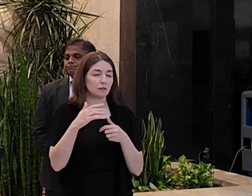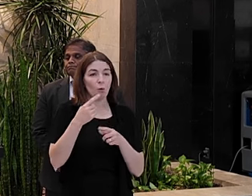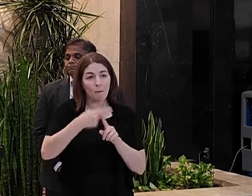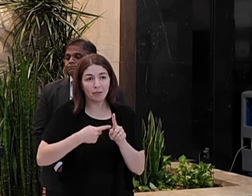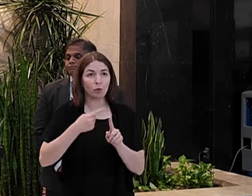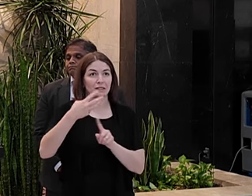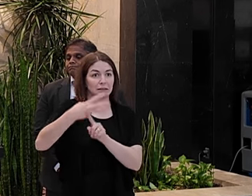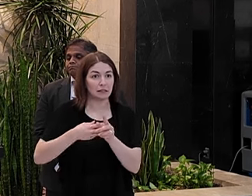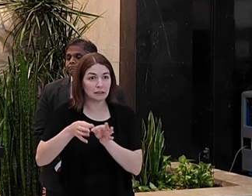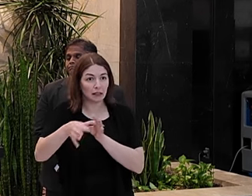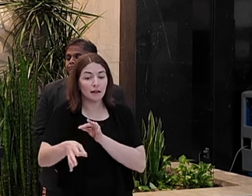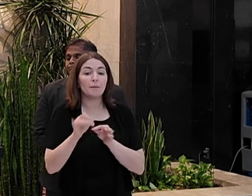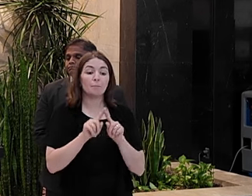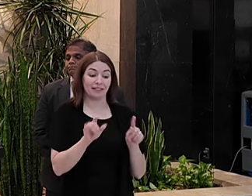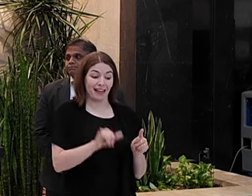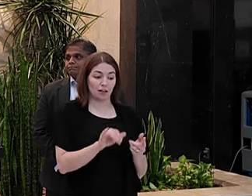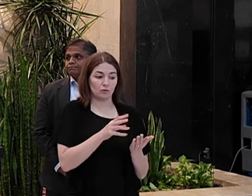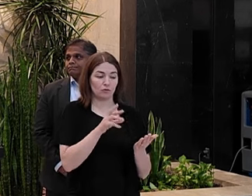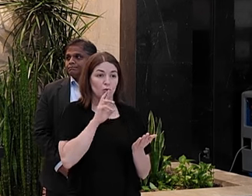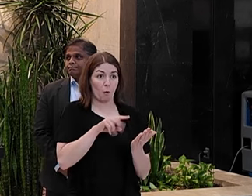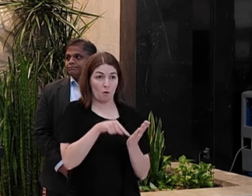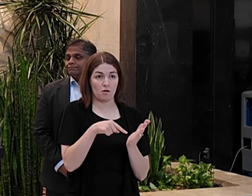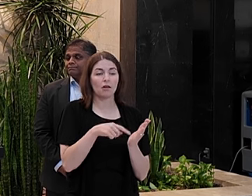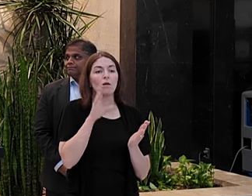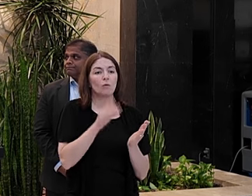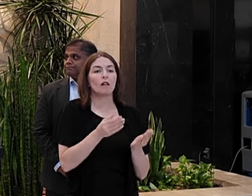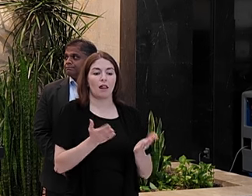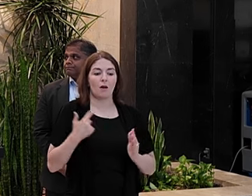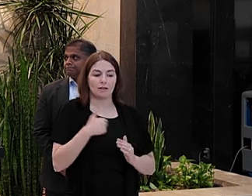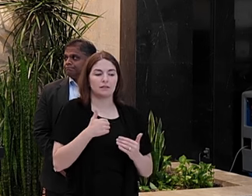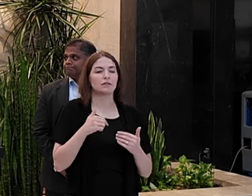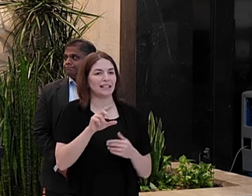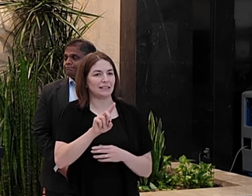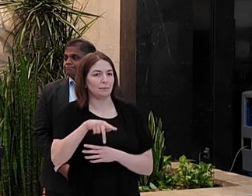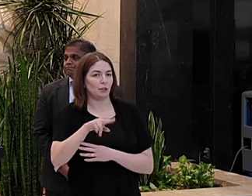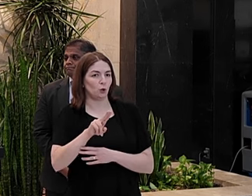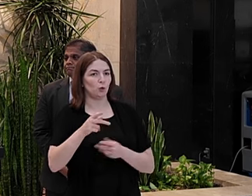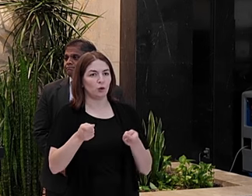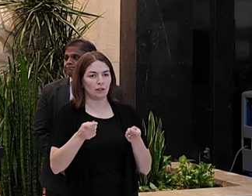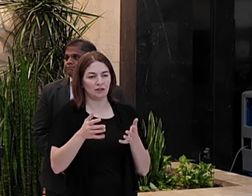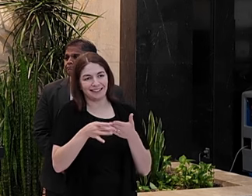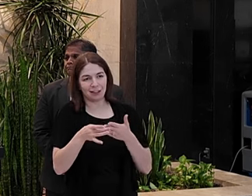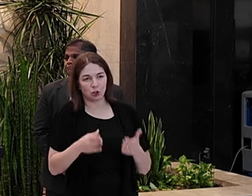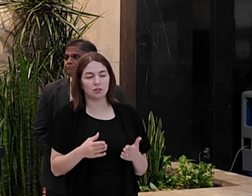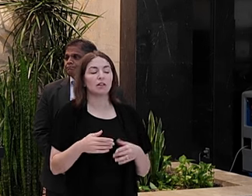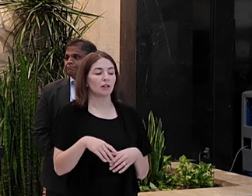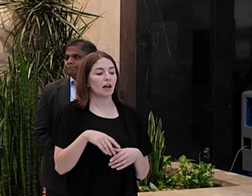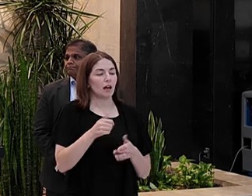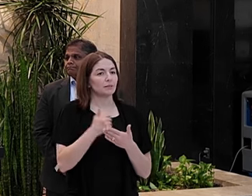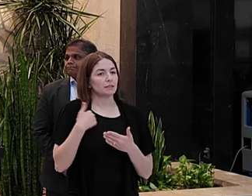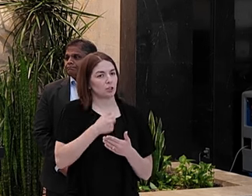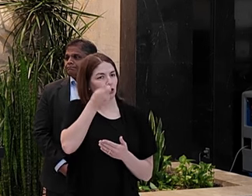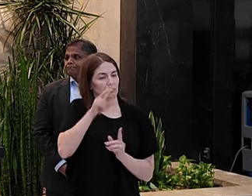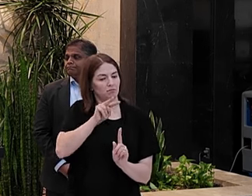of that report allows executive leadership at DPU to get a little bit more viewpoint into the way that the maintenance items are going on to make sure that if